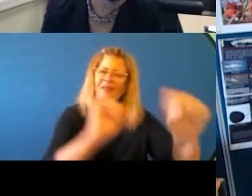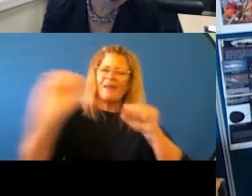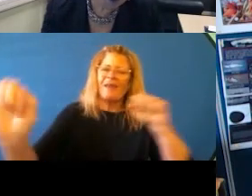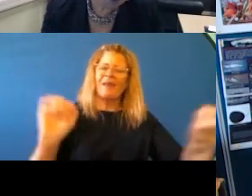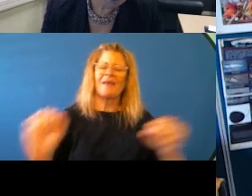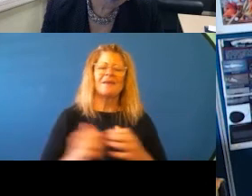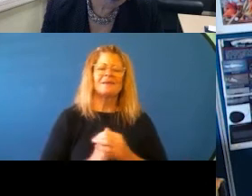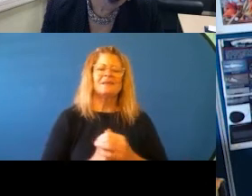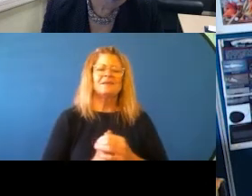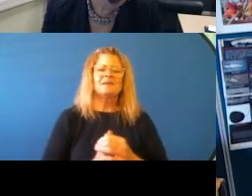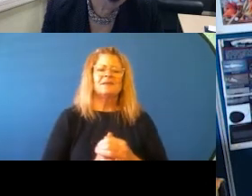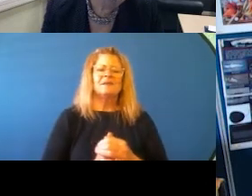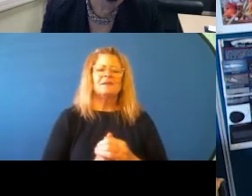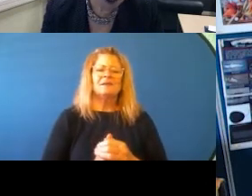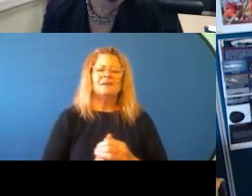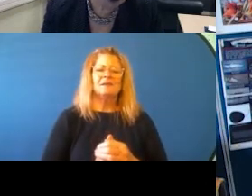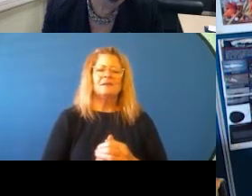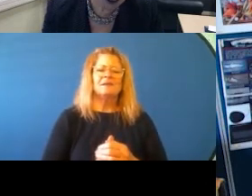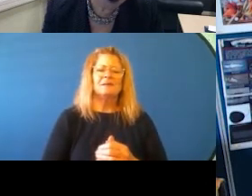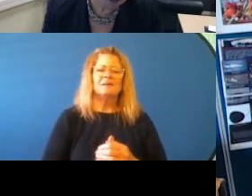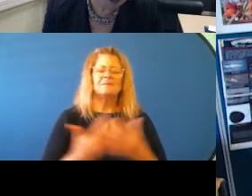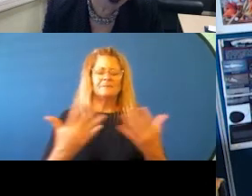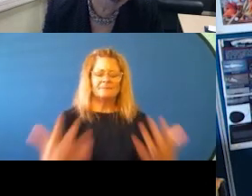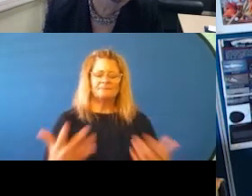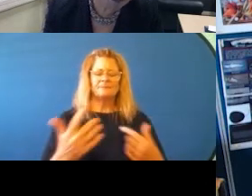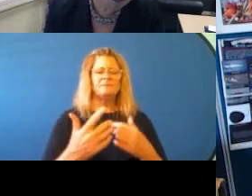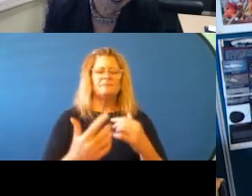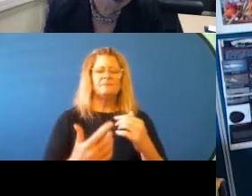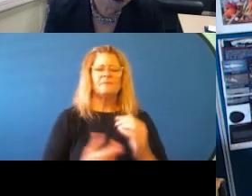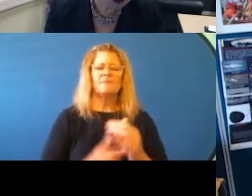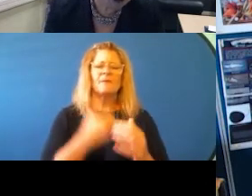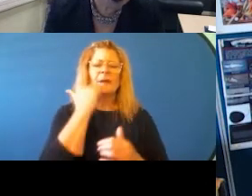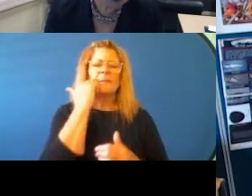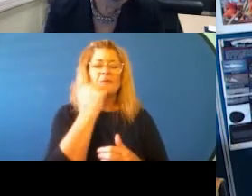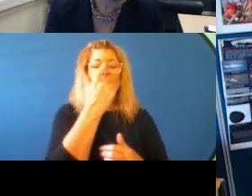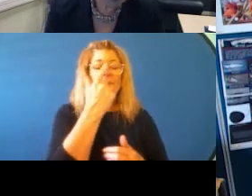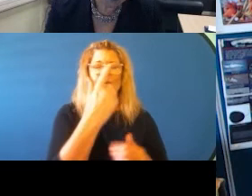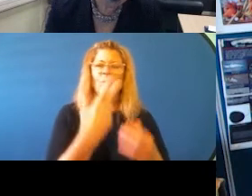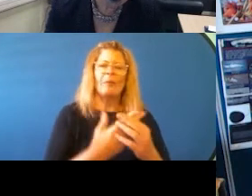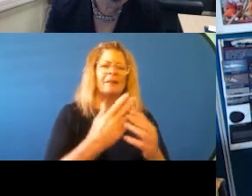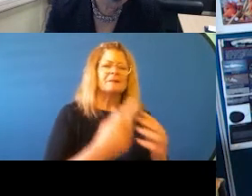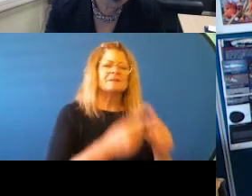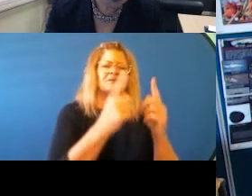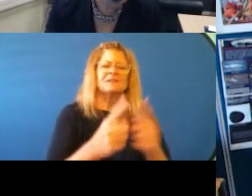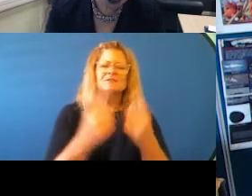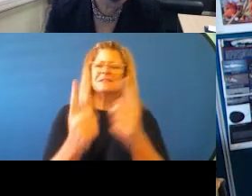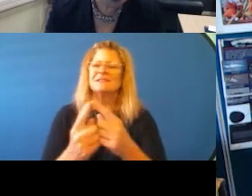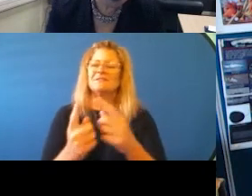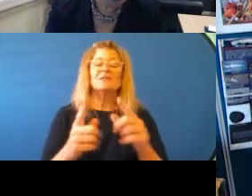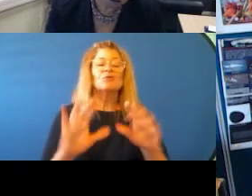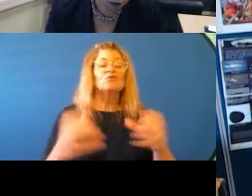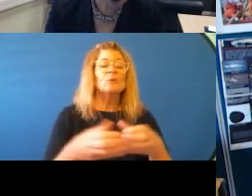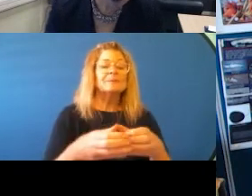without that, by Māori, for Māori, or by people of different Indigenous groups in